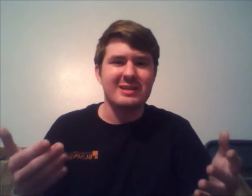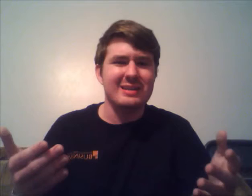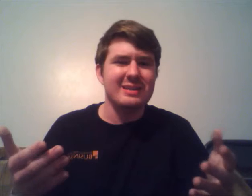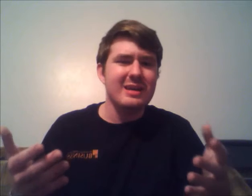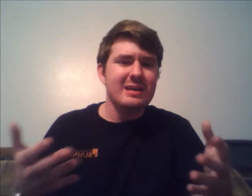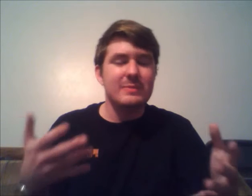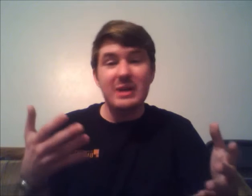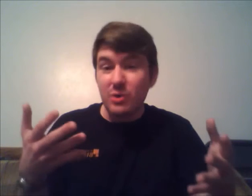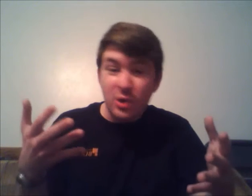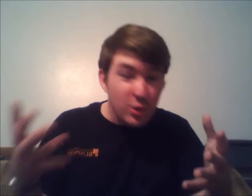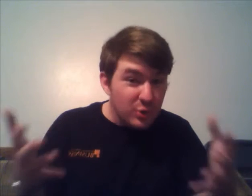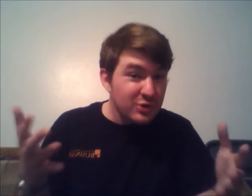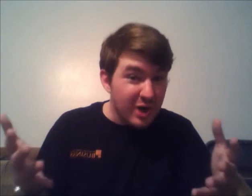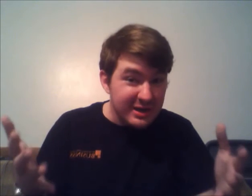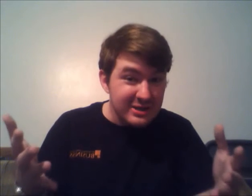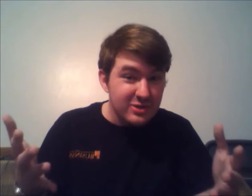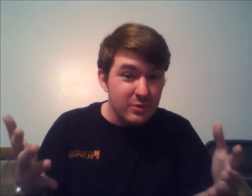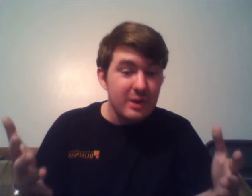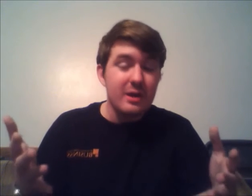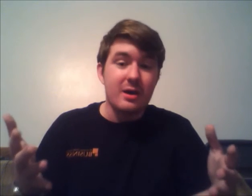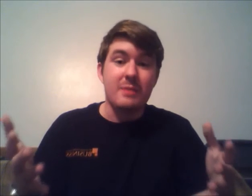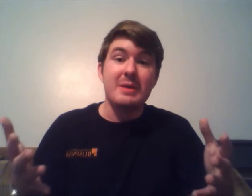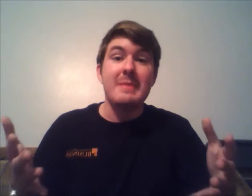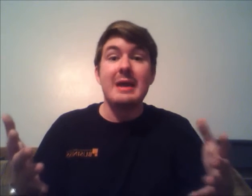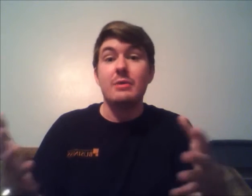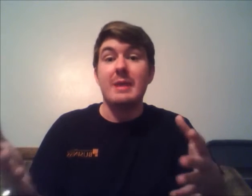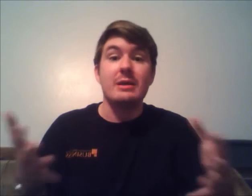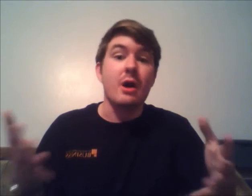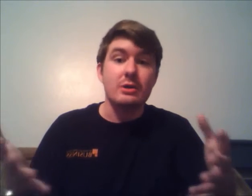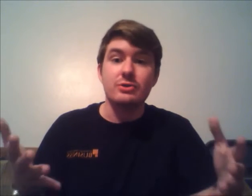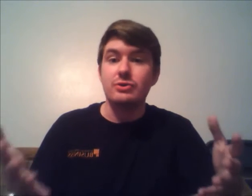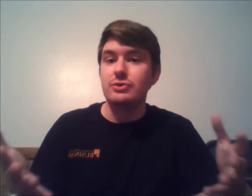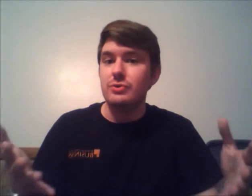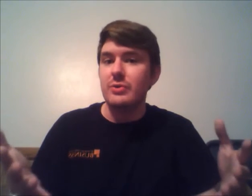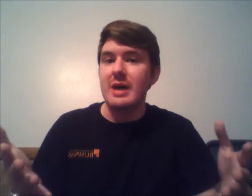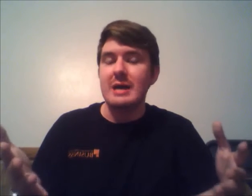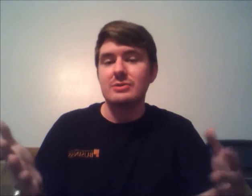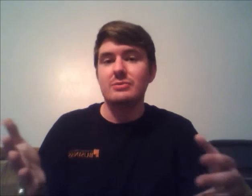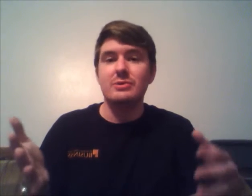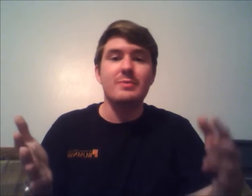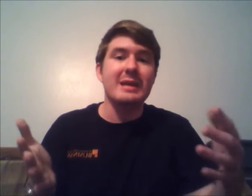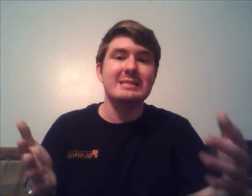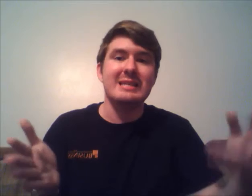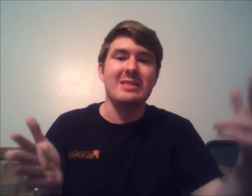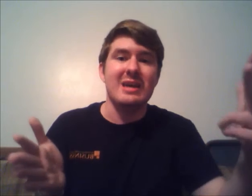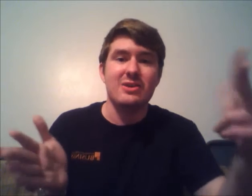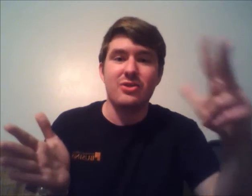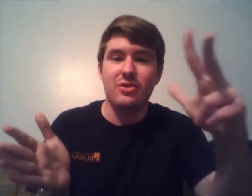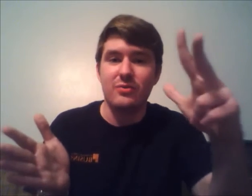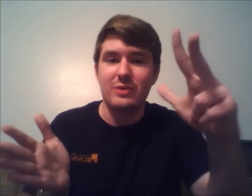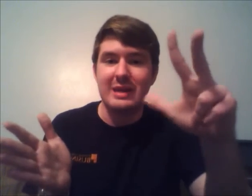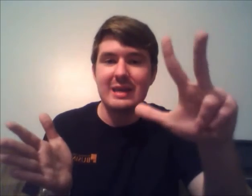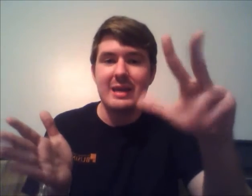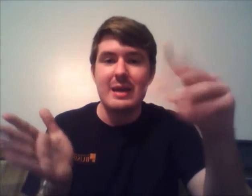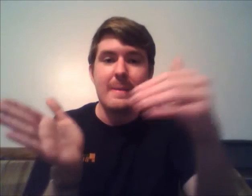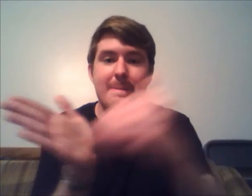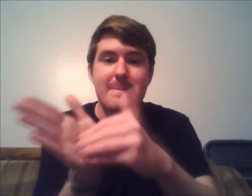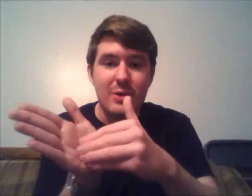and depending on who you're talking to, they may or may not do that. So you may see like